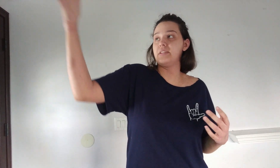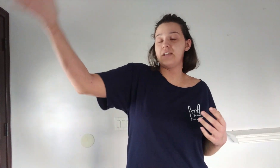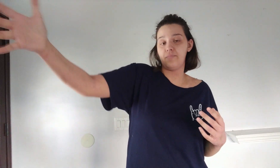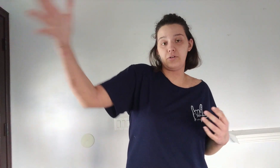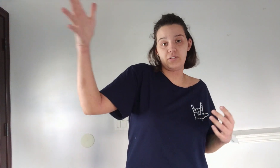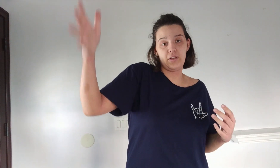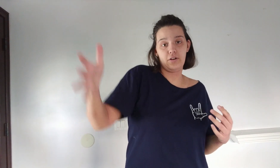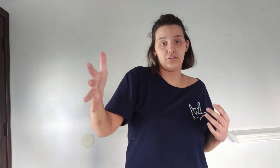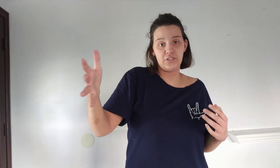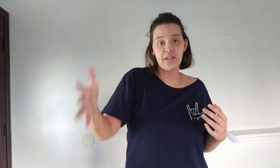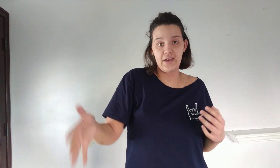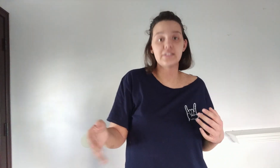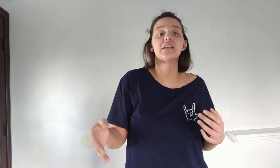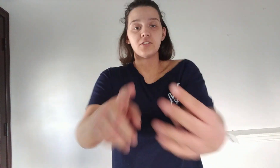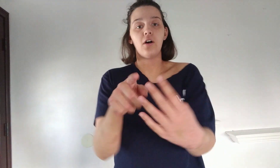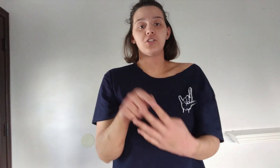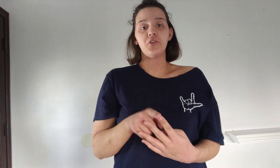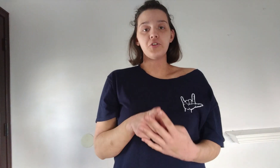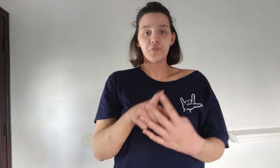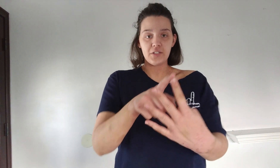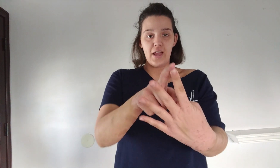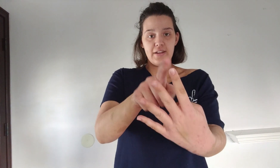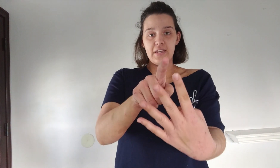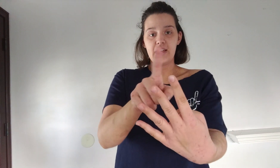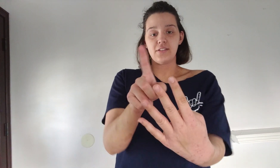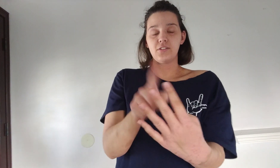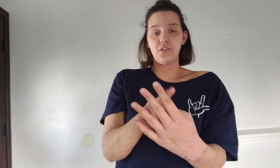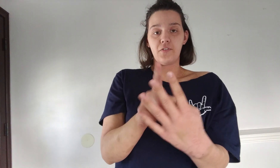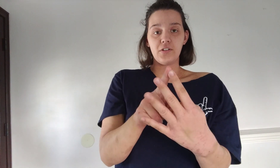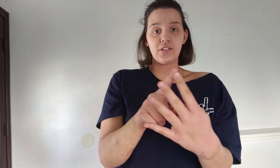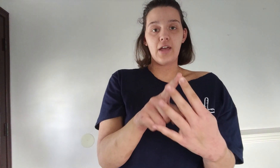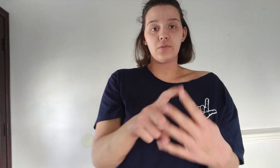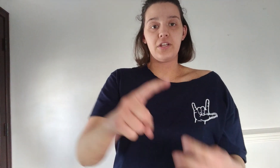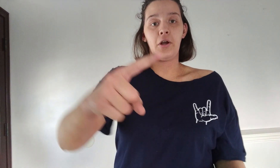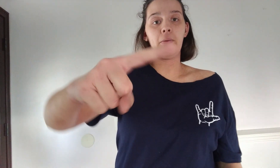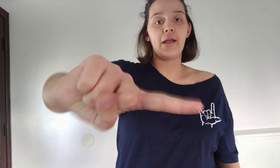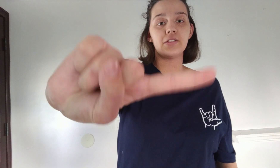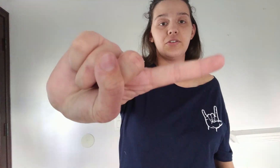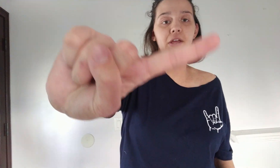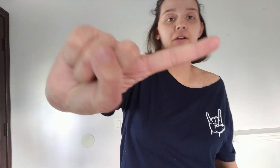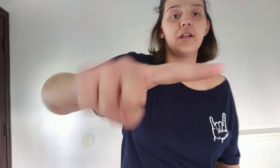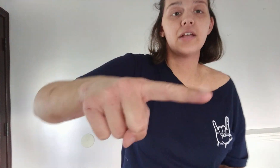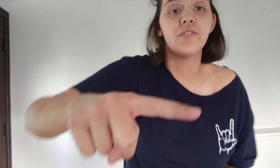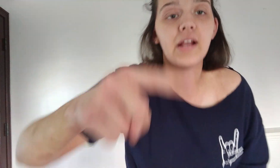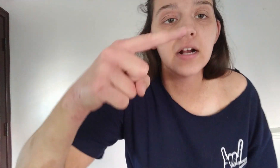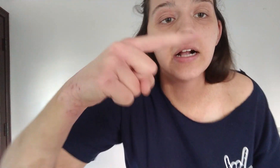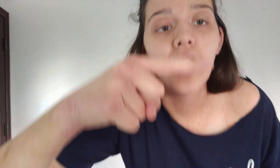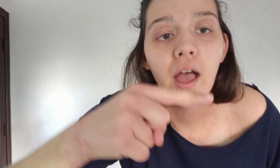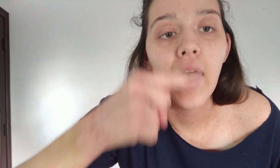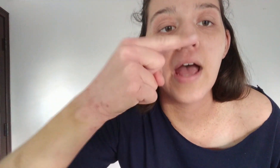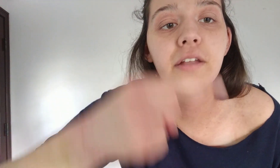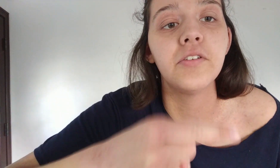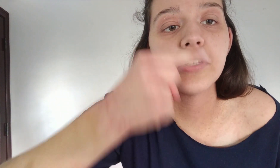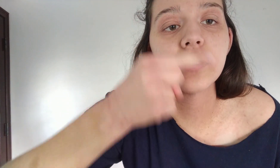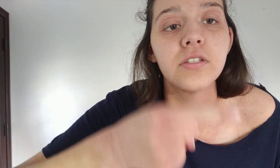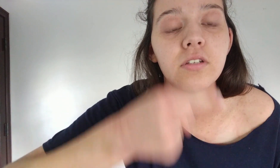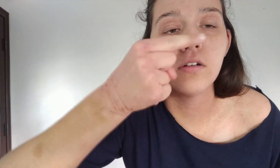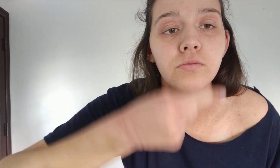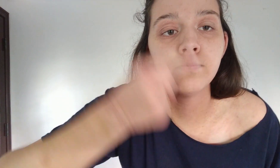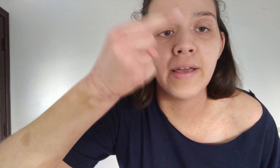deaf person can understand. So I'll show you the first sign again. So the first sign was hearing, right? So you take your index finger and you just make